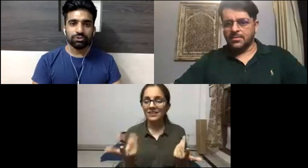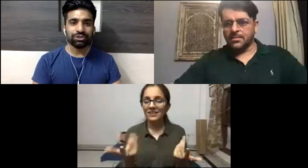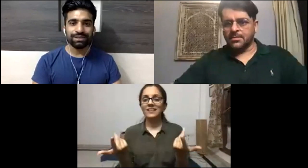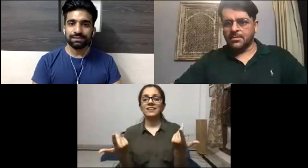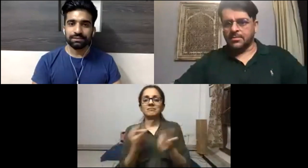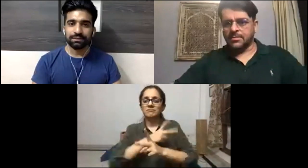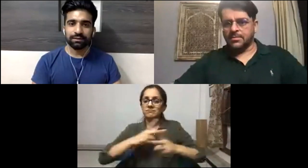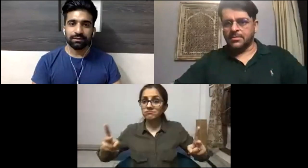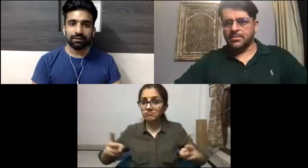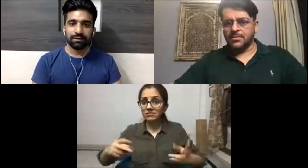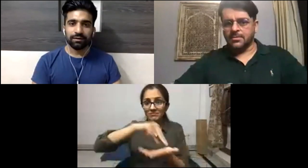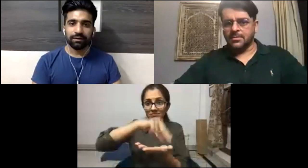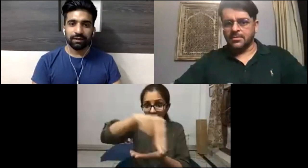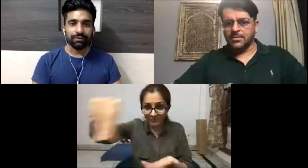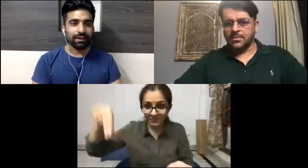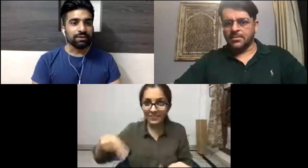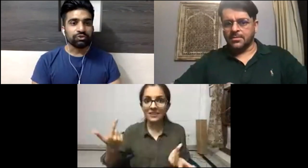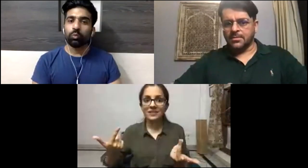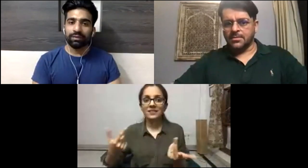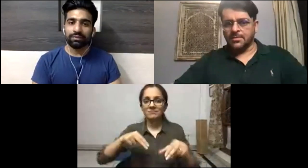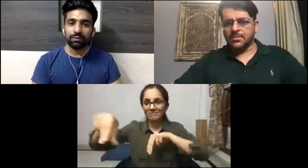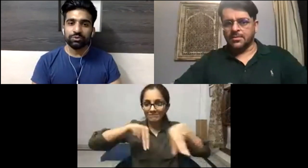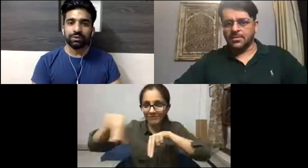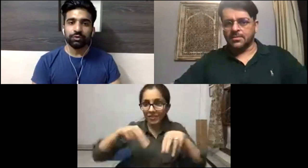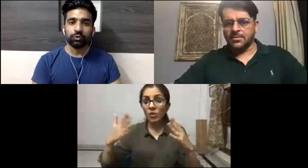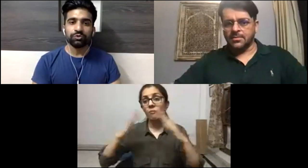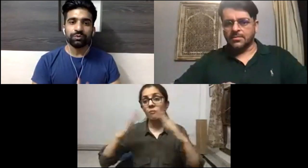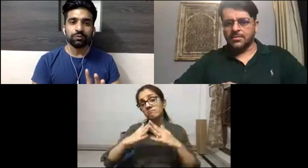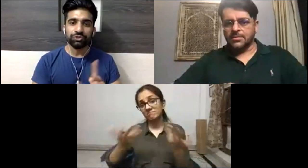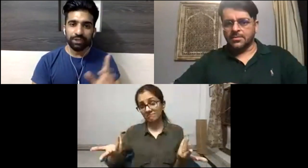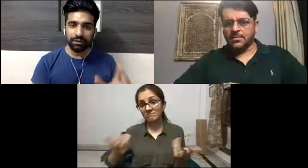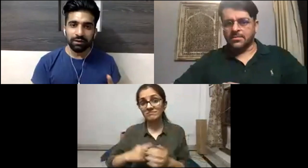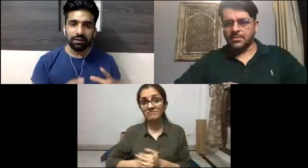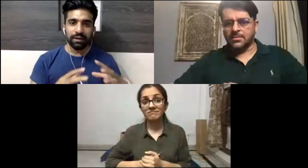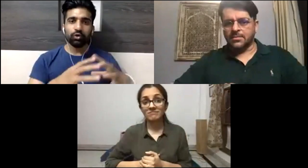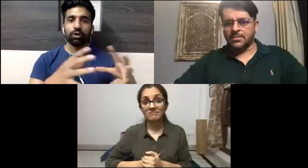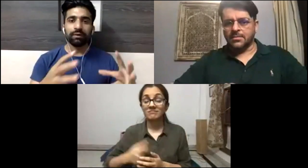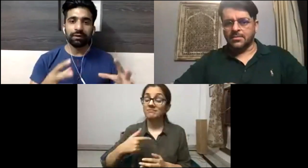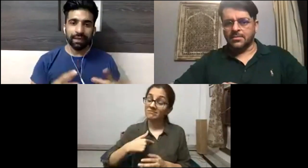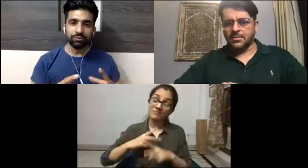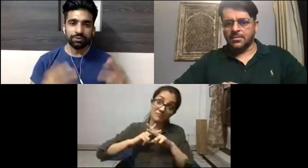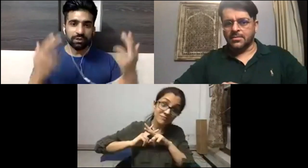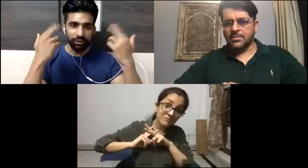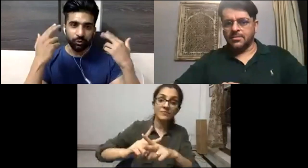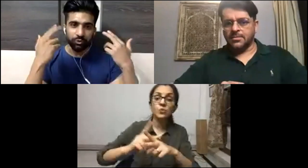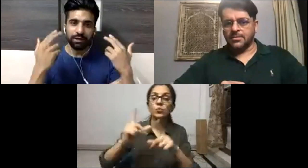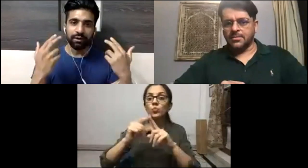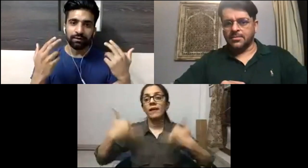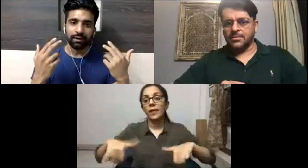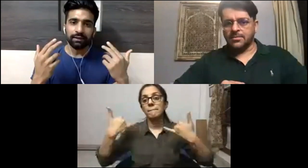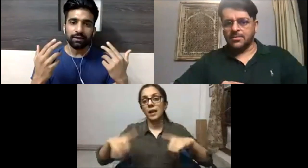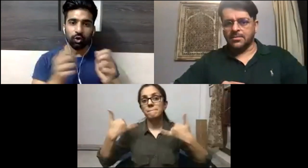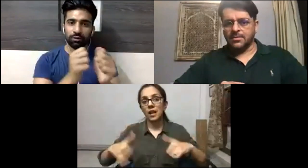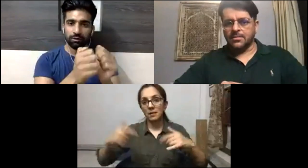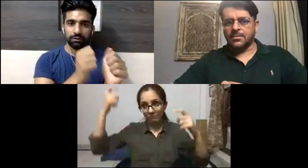or chess and everything. So the one thing which we need to do is we have to still incorporate games which are using our